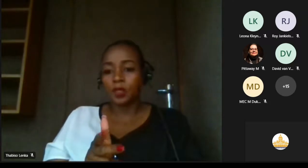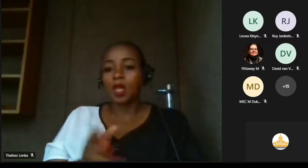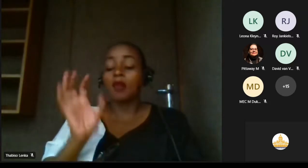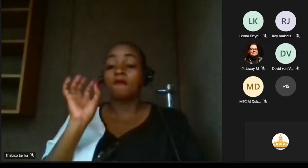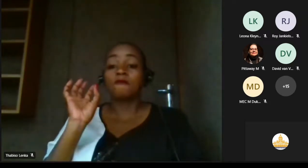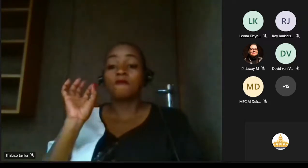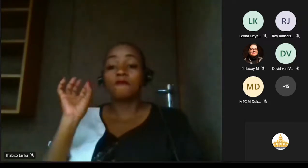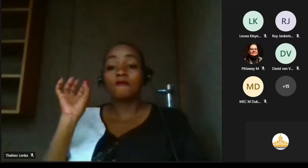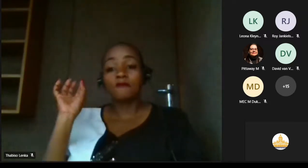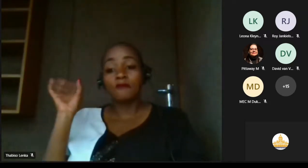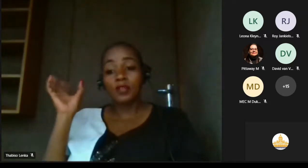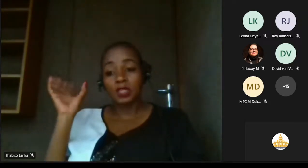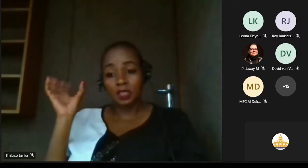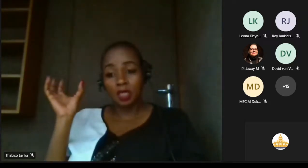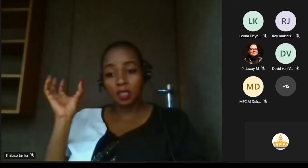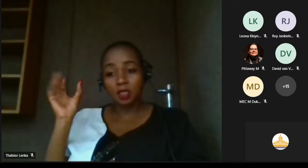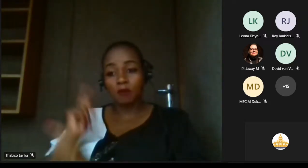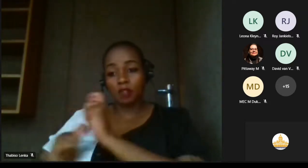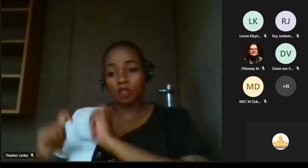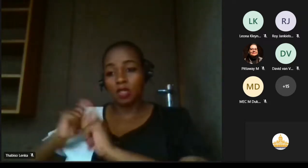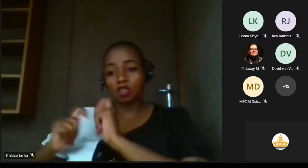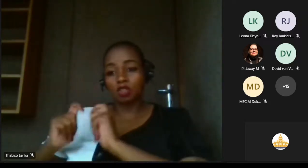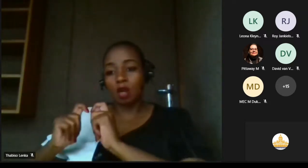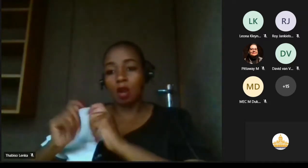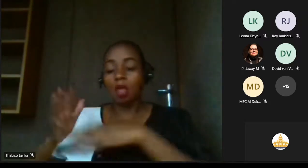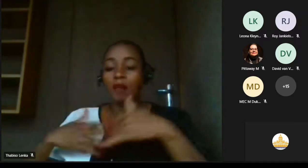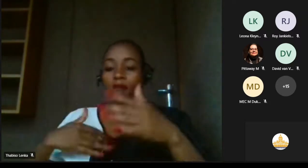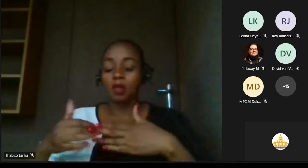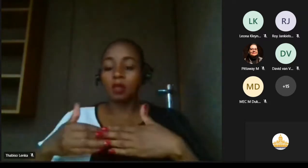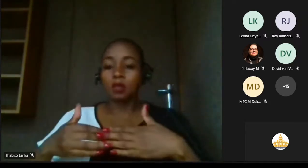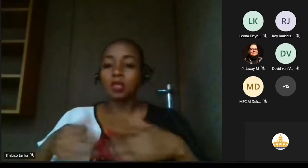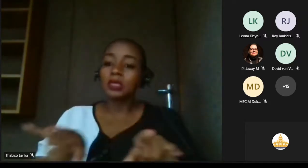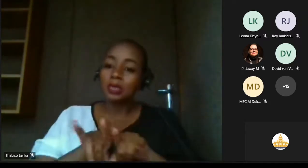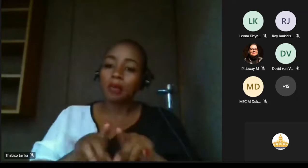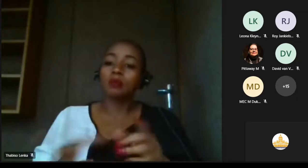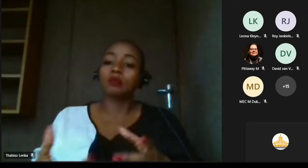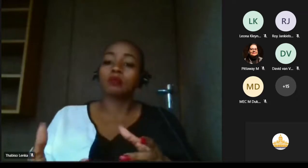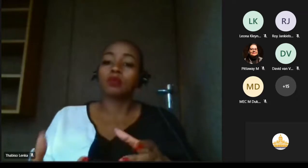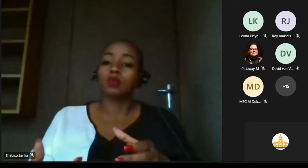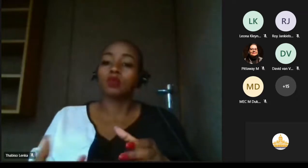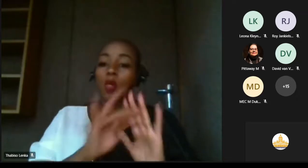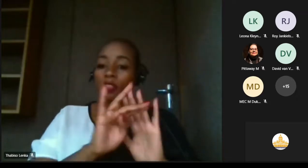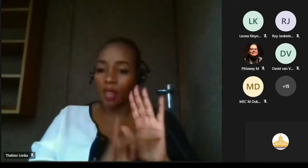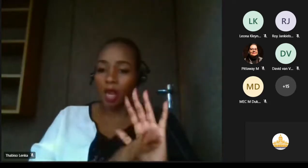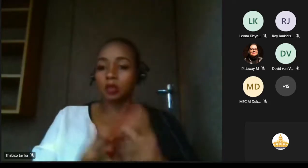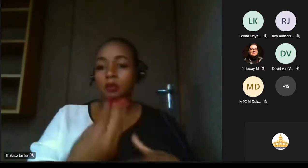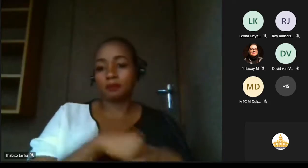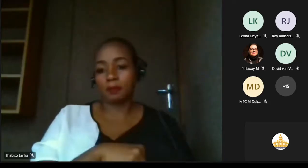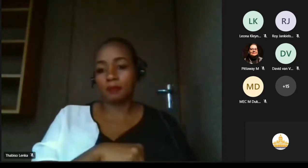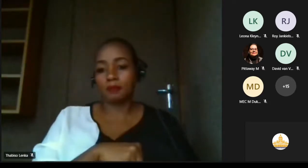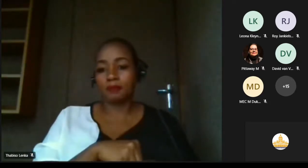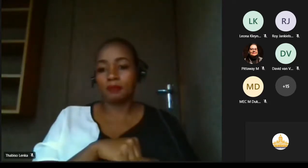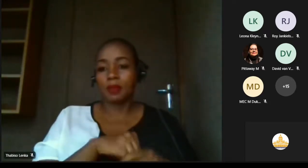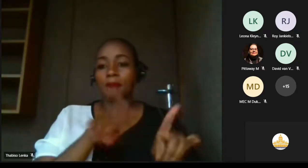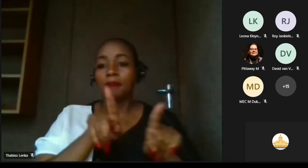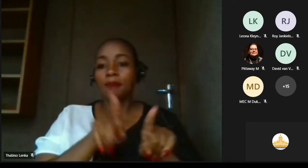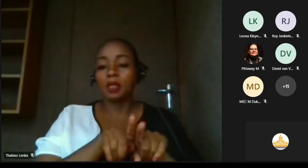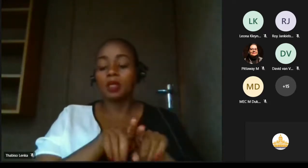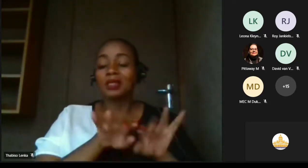State House of Traditional Affairs were also included in that list. These participants